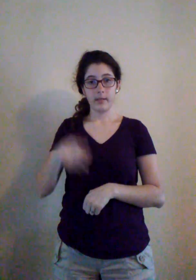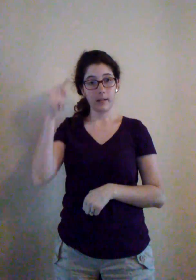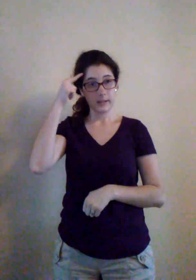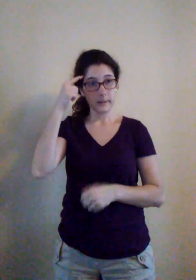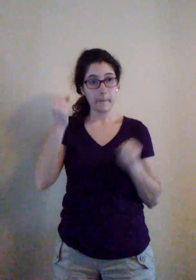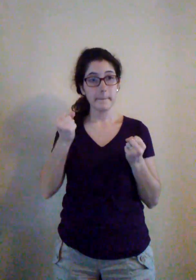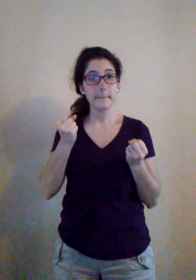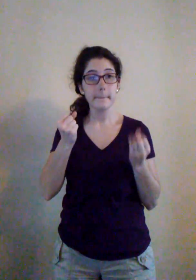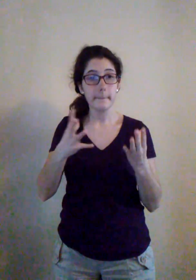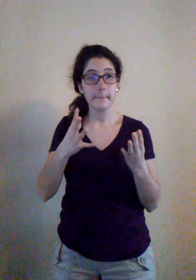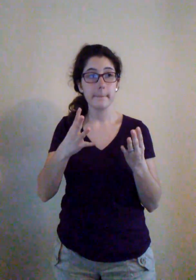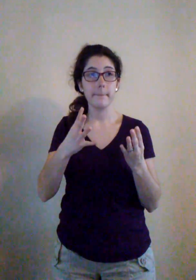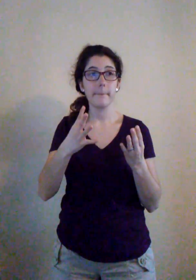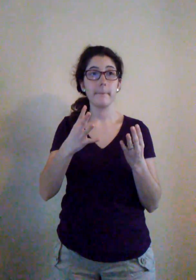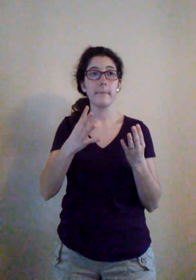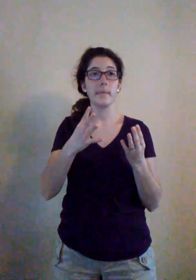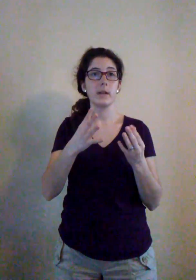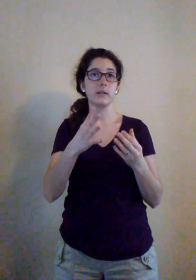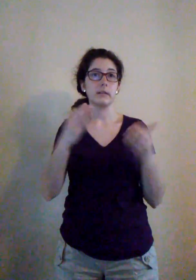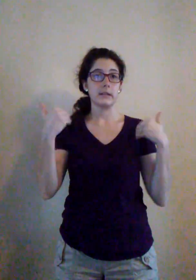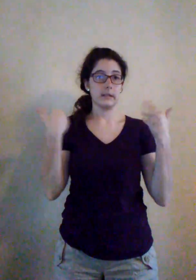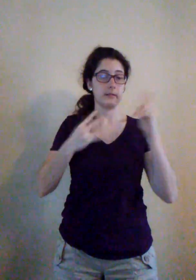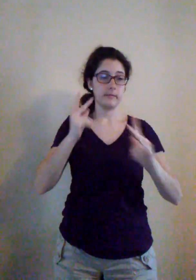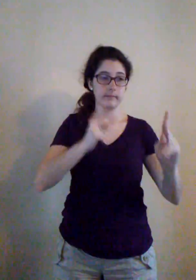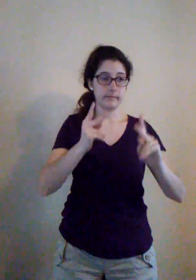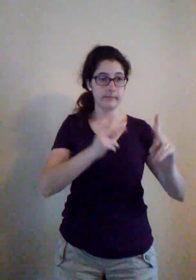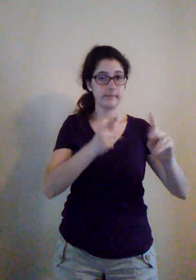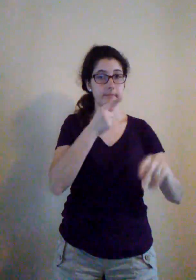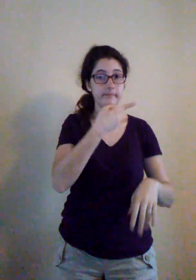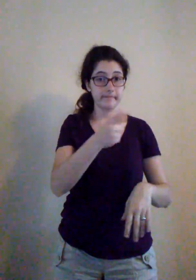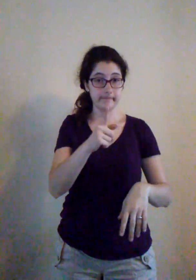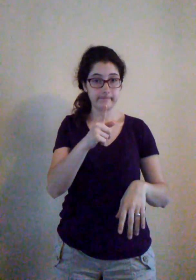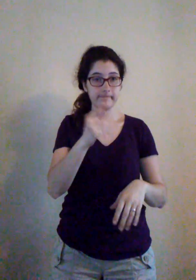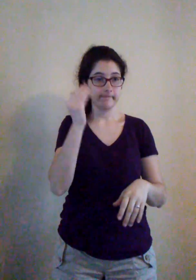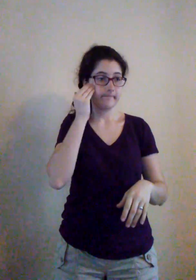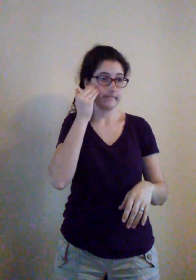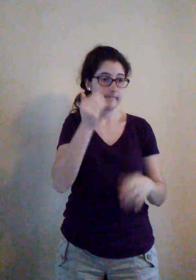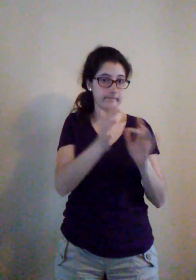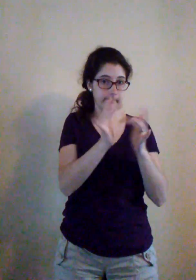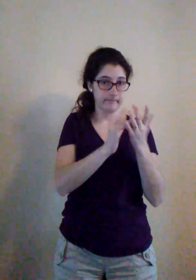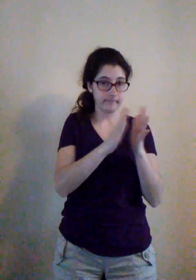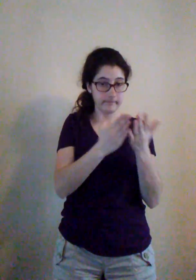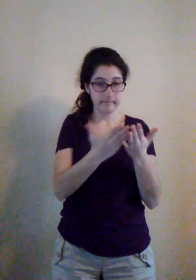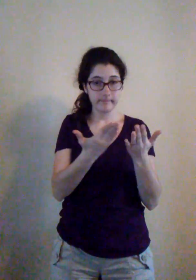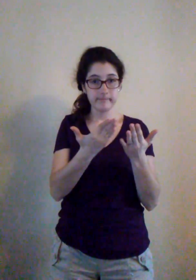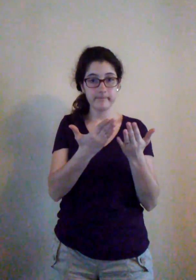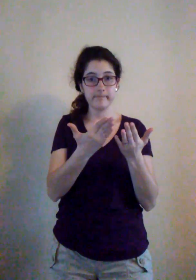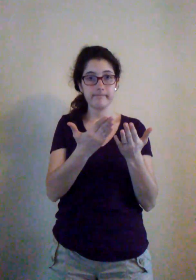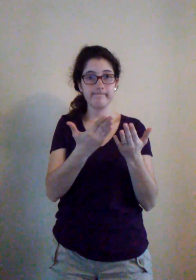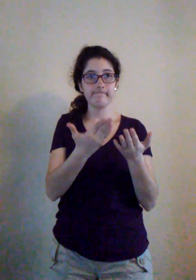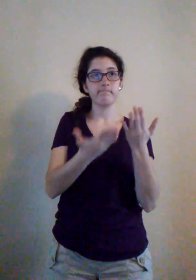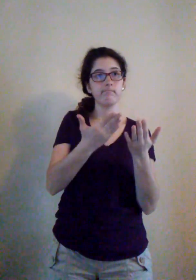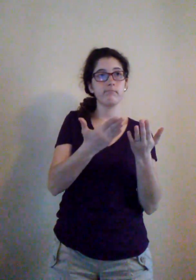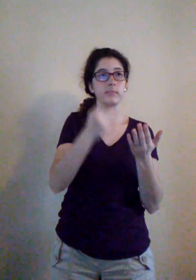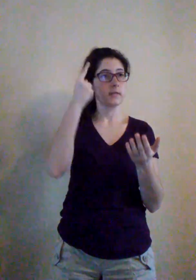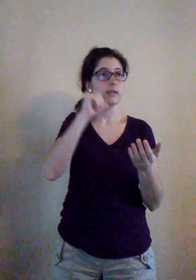illiterate, contemporary 20, 30-somethings can understand and sympathize with. They might not agree with you, but they understand